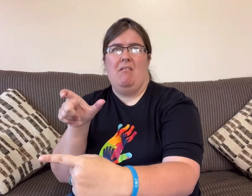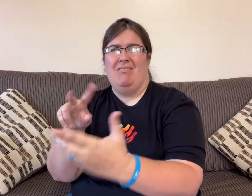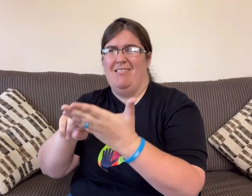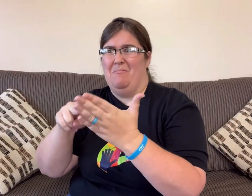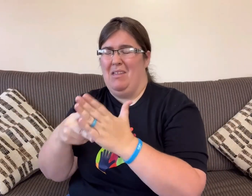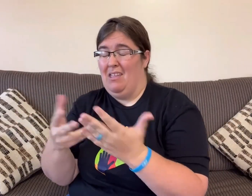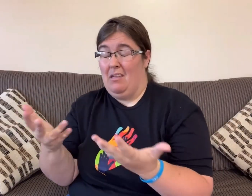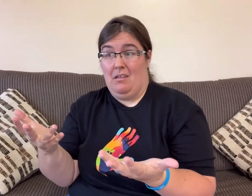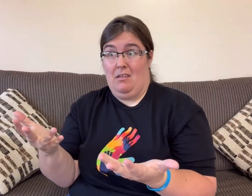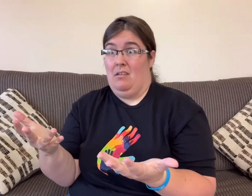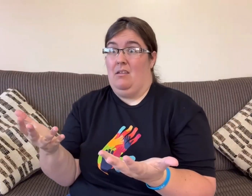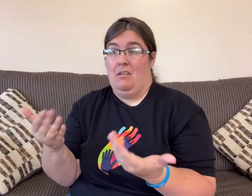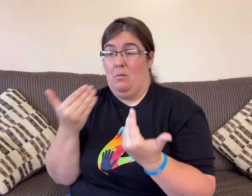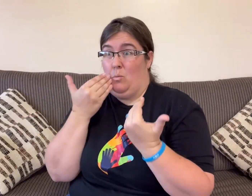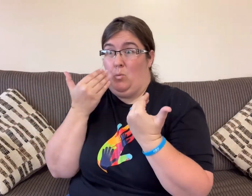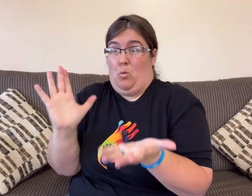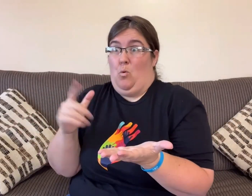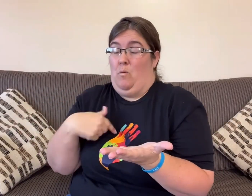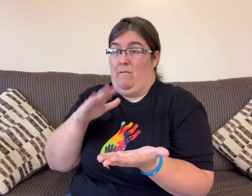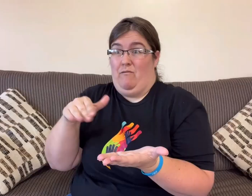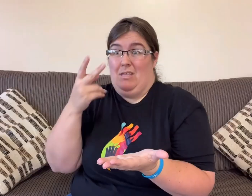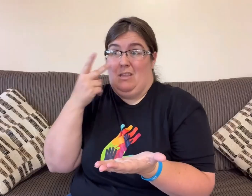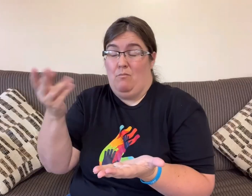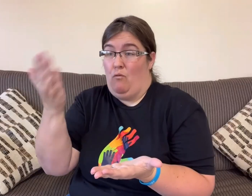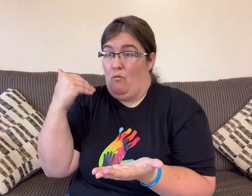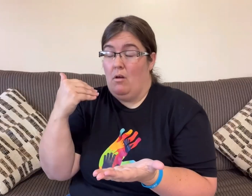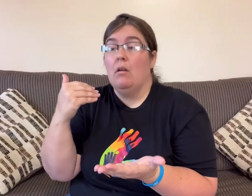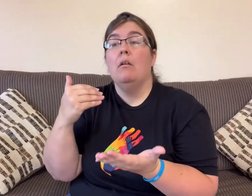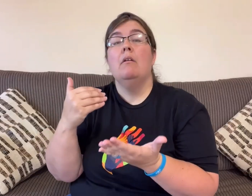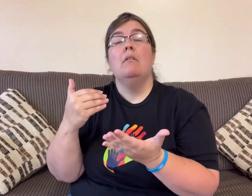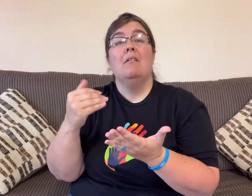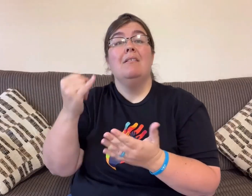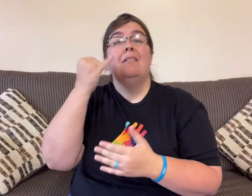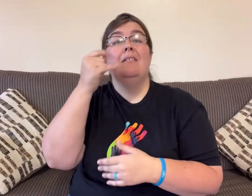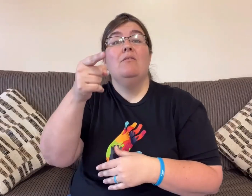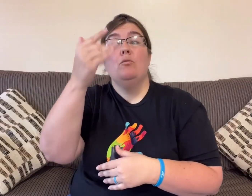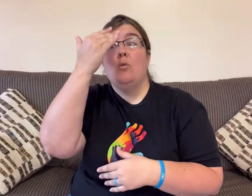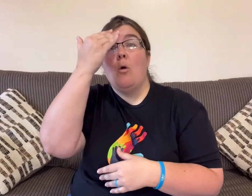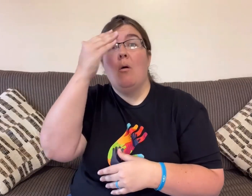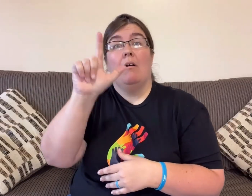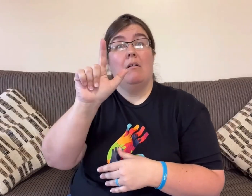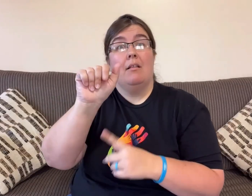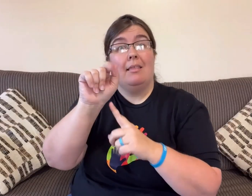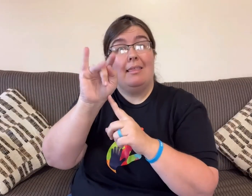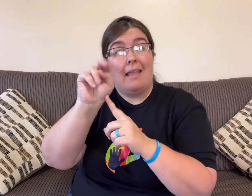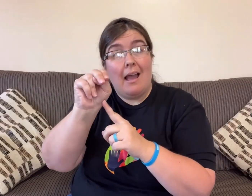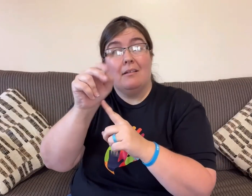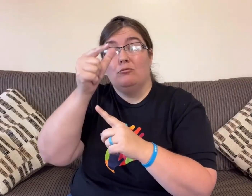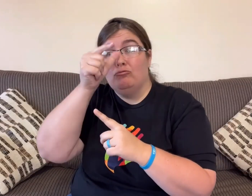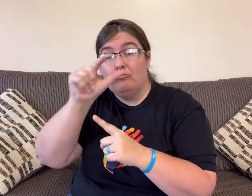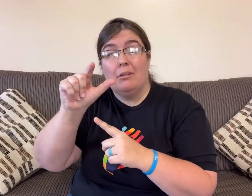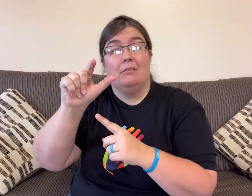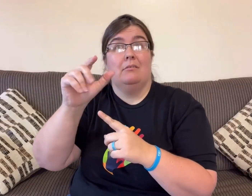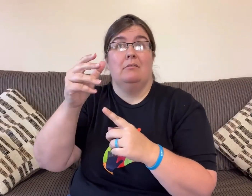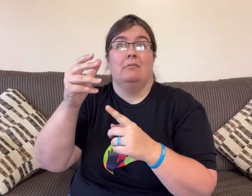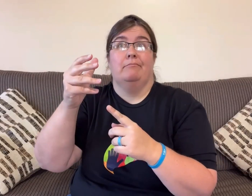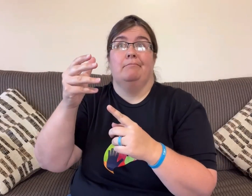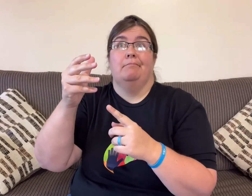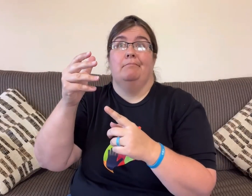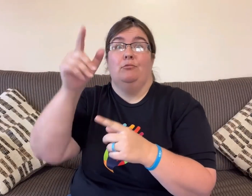word and you have no idea what it means. And you've never seen it before. If you know Latin or Greek or maybe